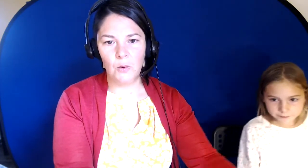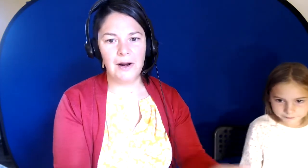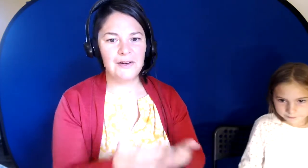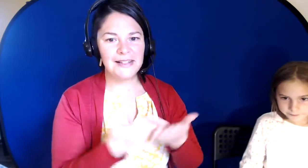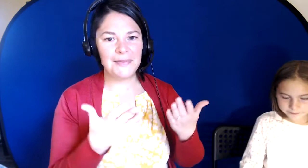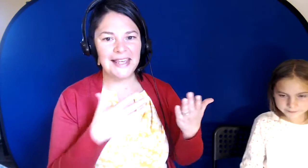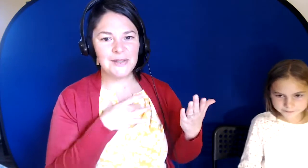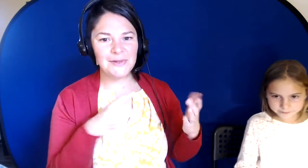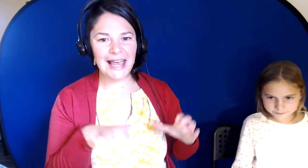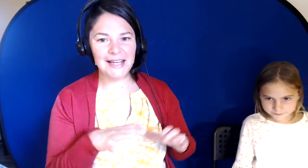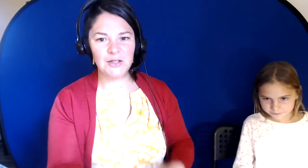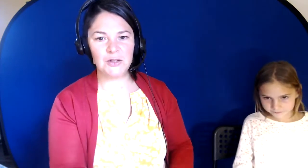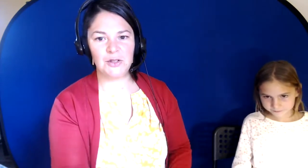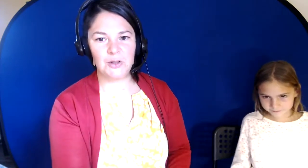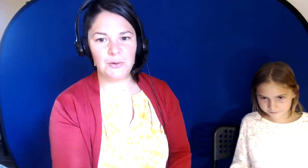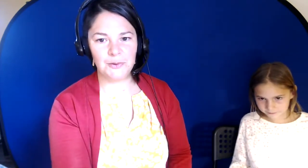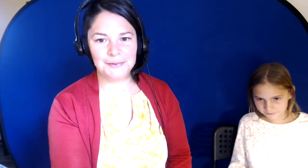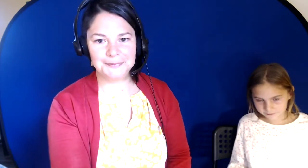are some things you like to do?